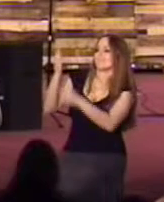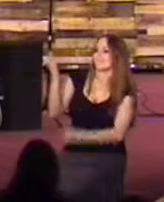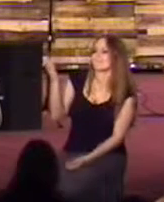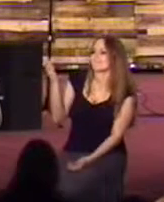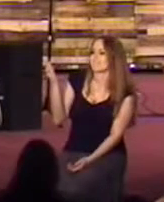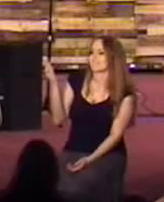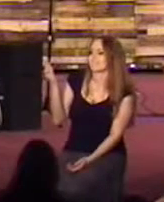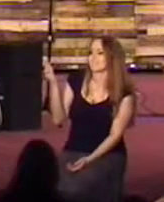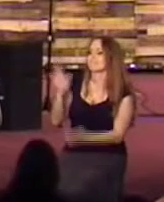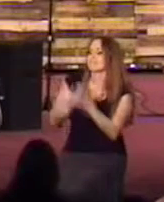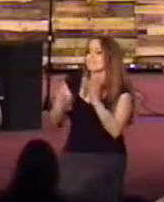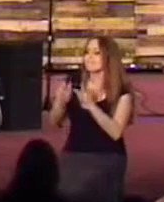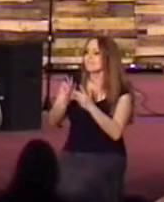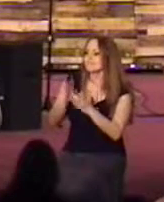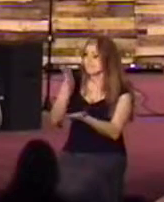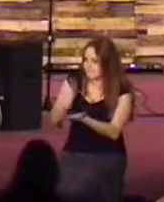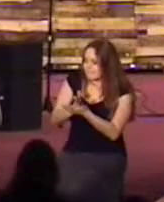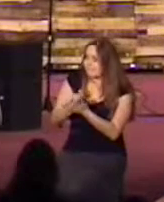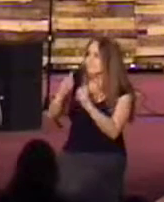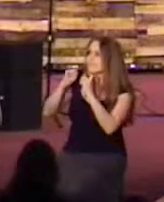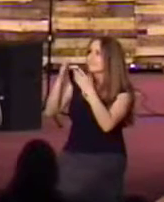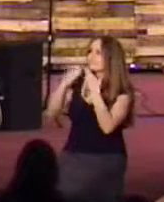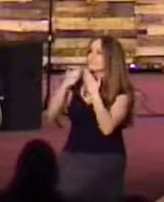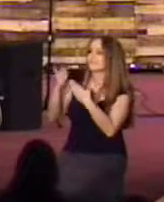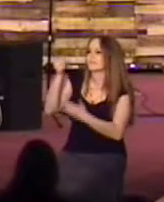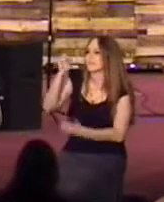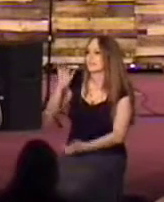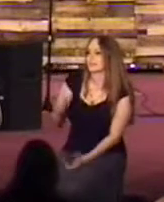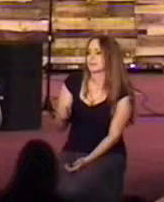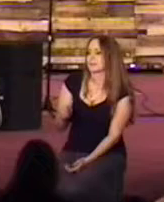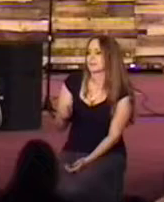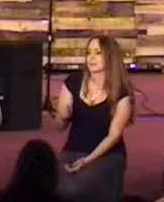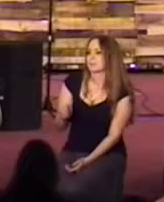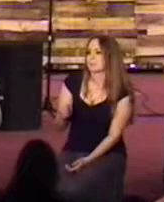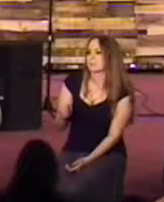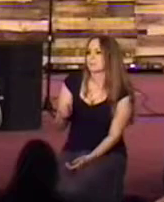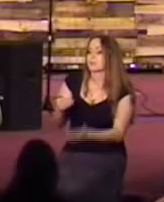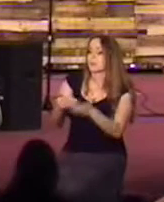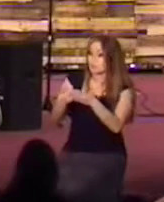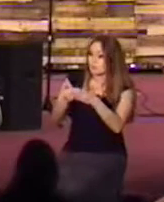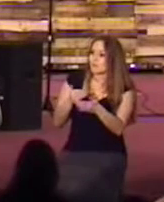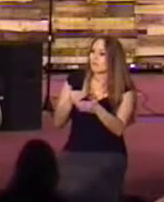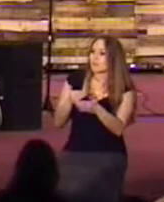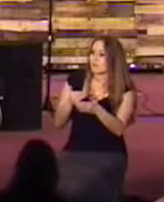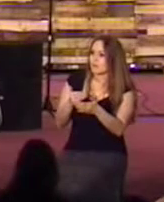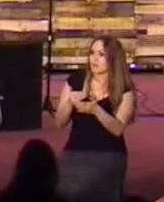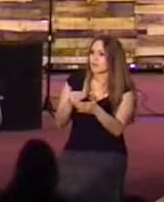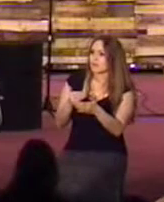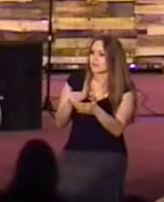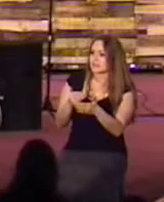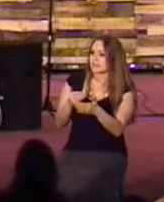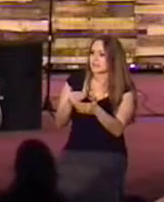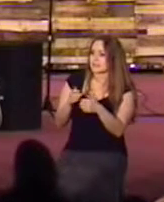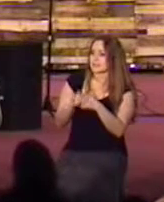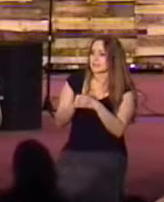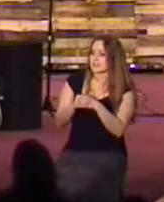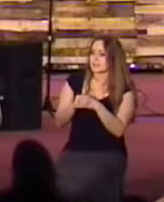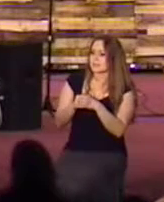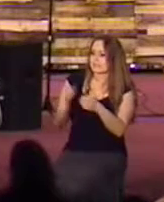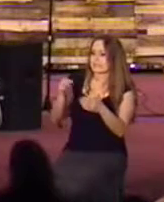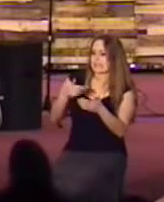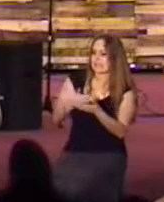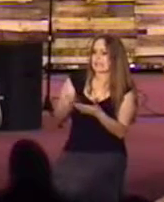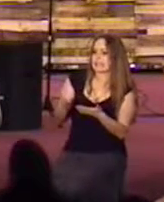And Jesus stops and gives thanks for that. Right before he goes into this entire thing that's going to destroy